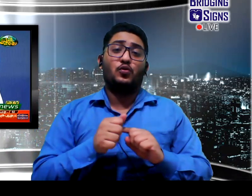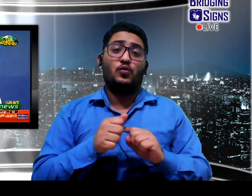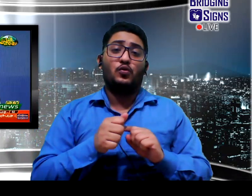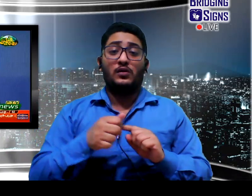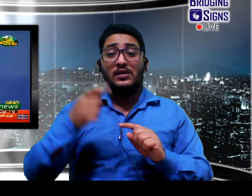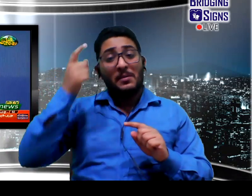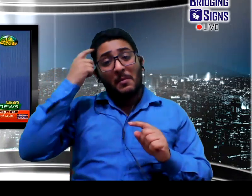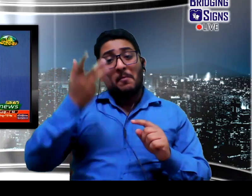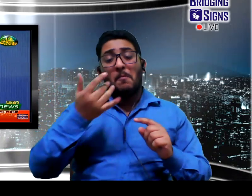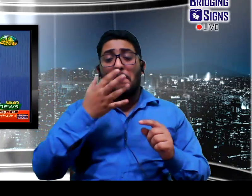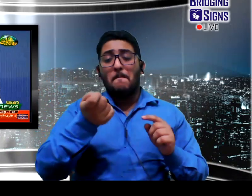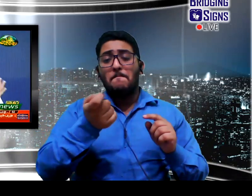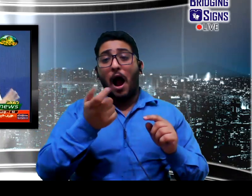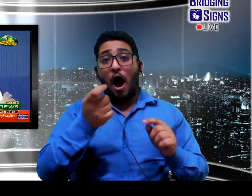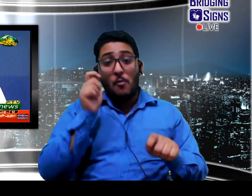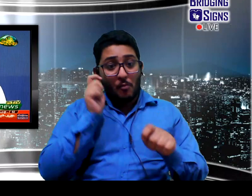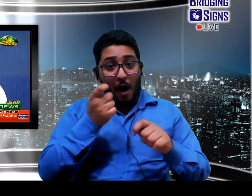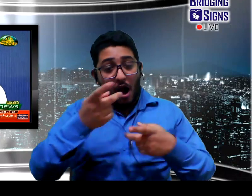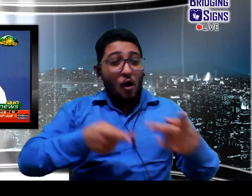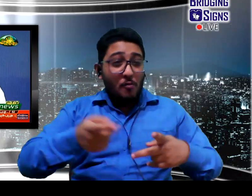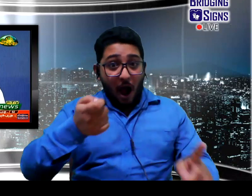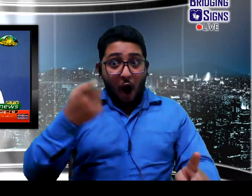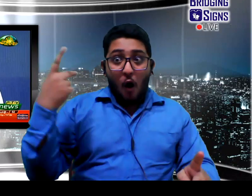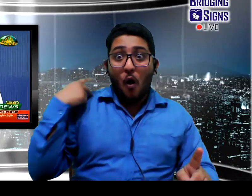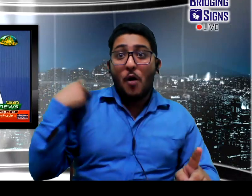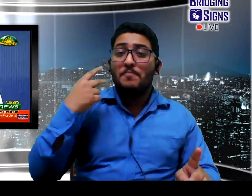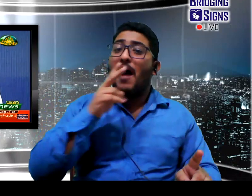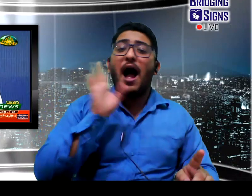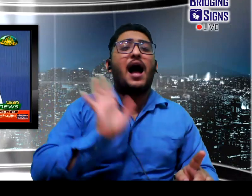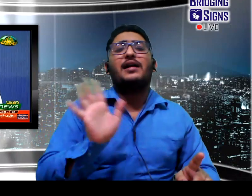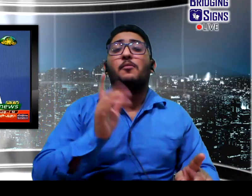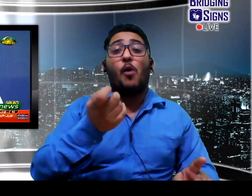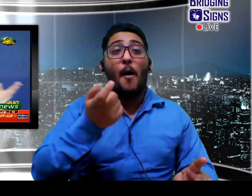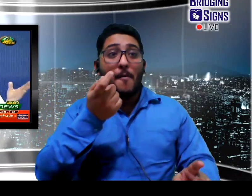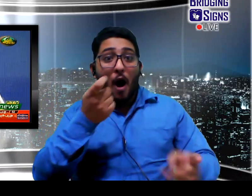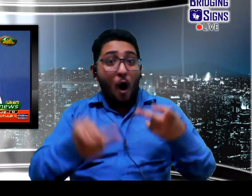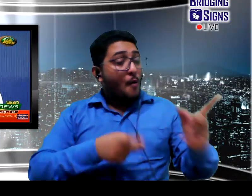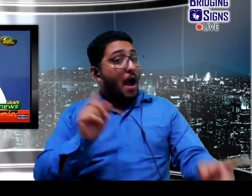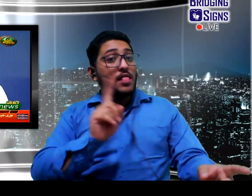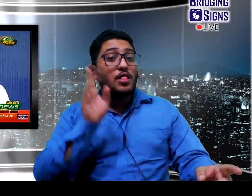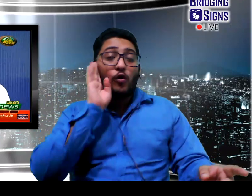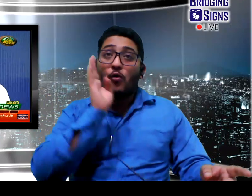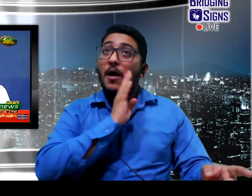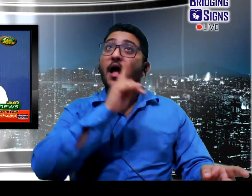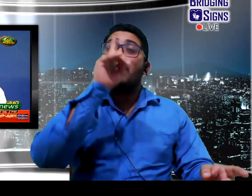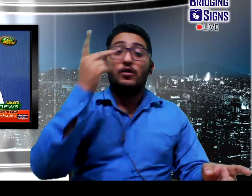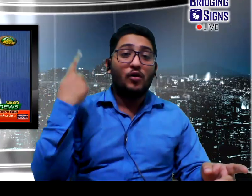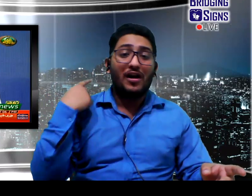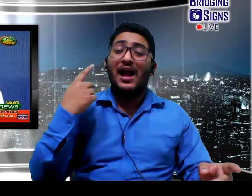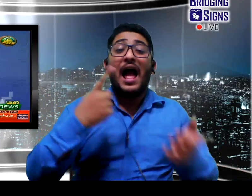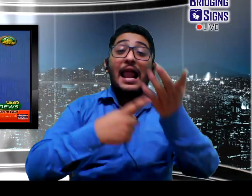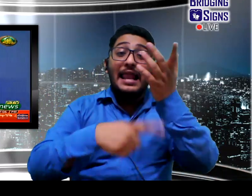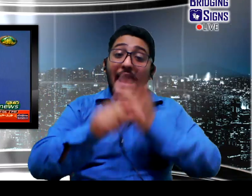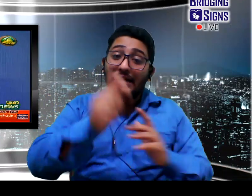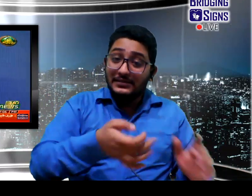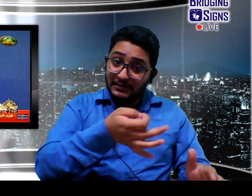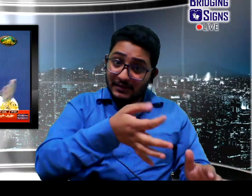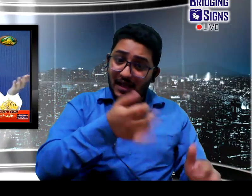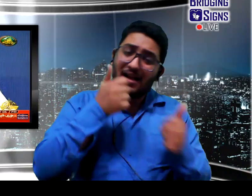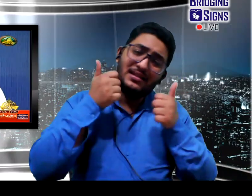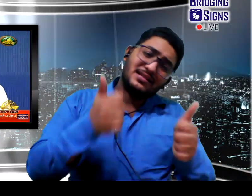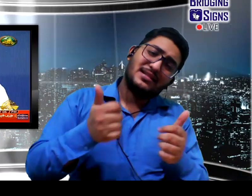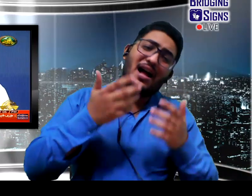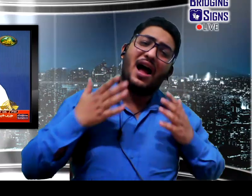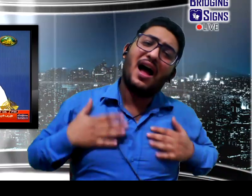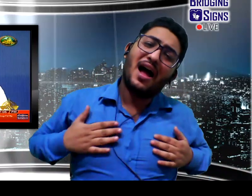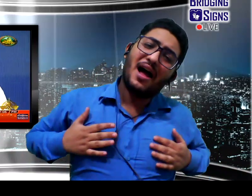not a sin, as long as you pay your taxes. Now that's the other problem, we don't pay our taxes. Maybe that's